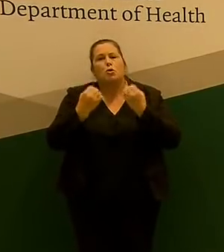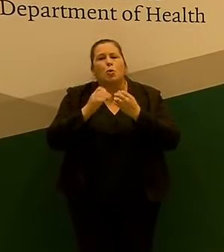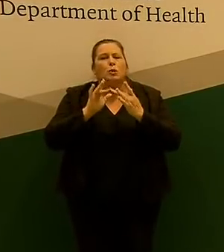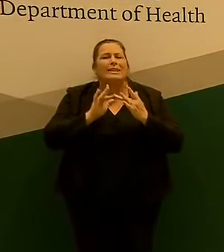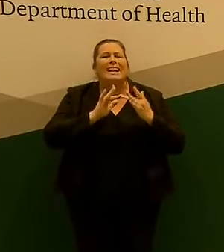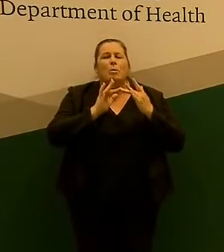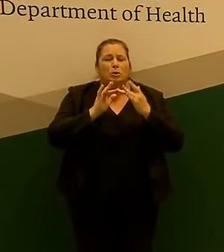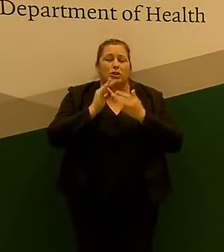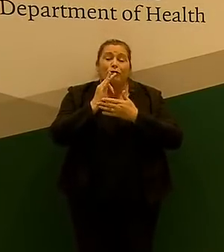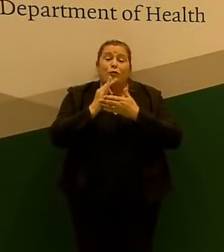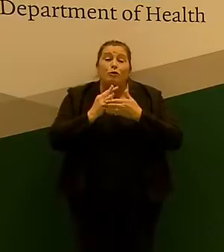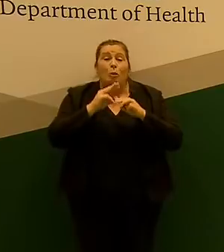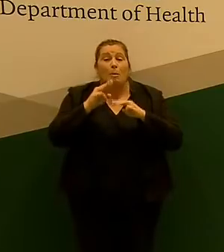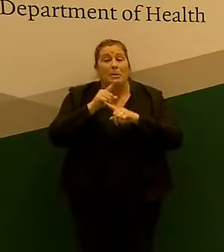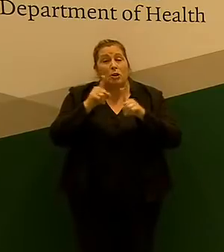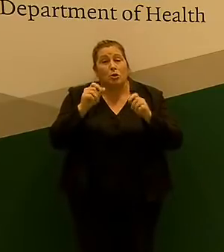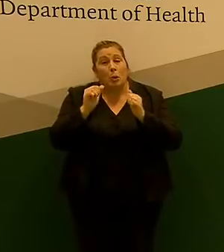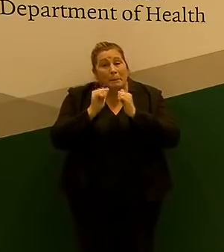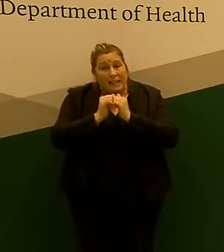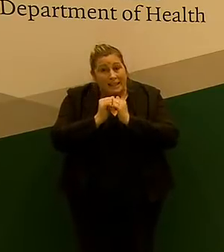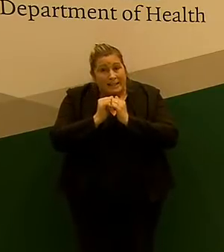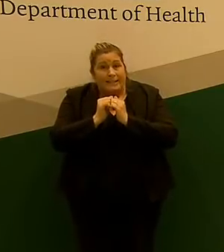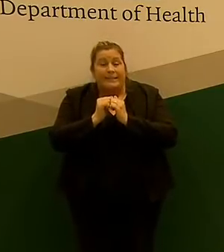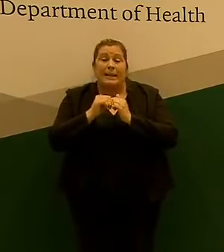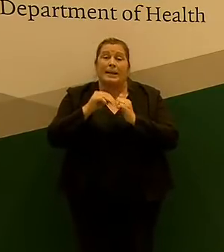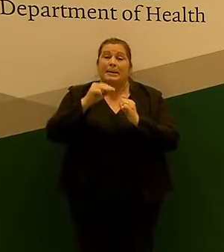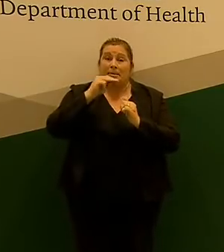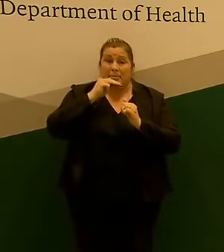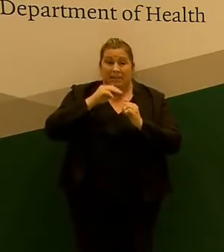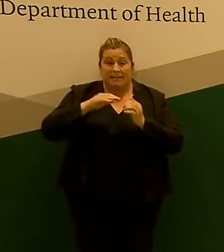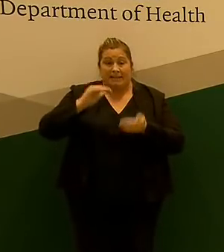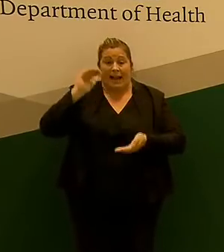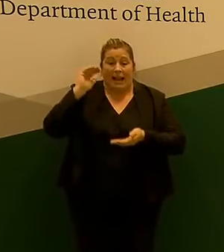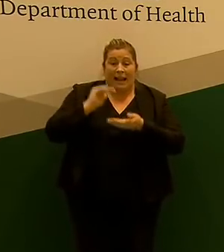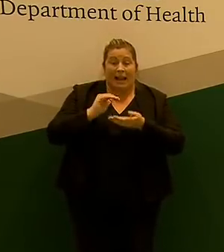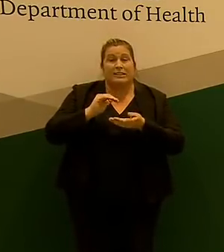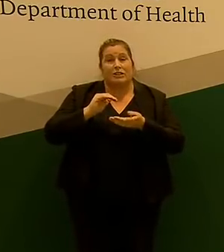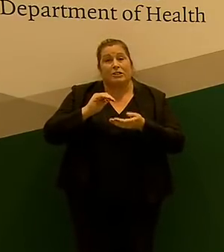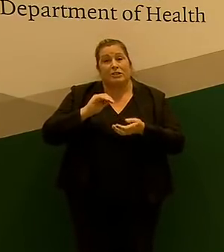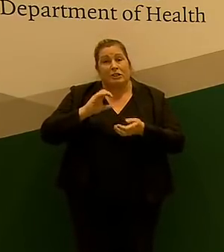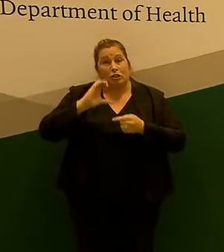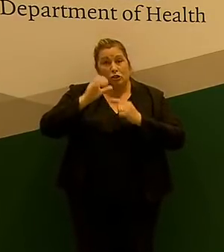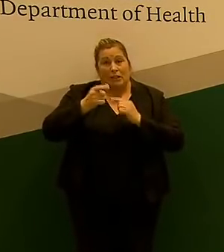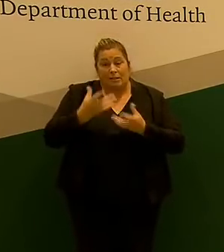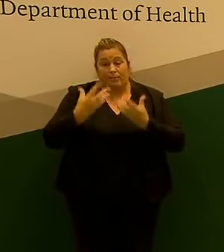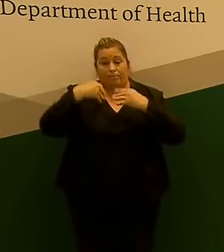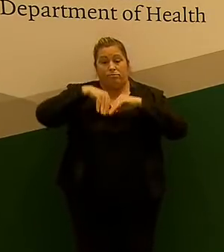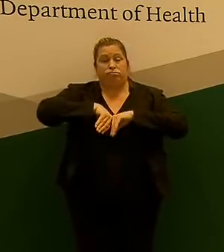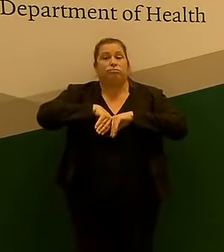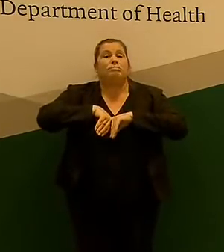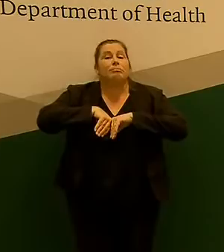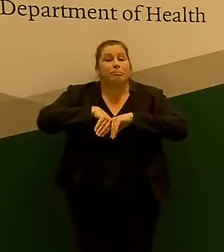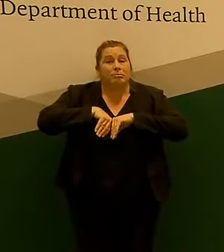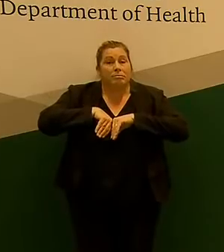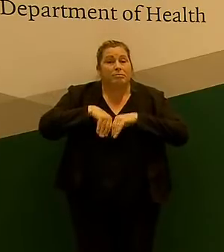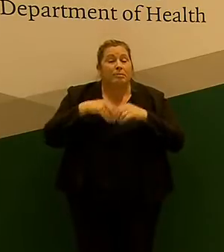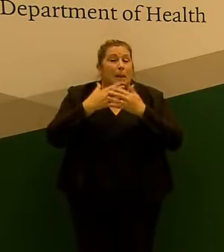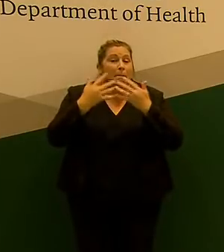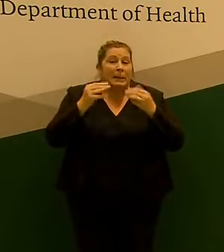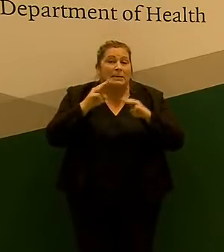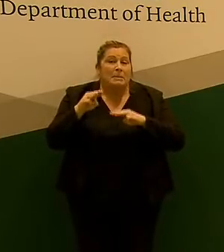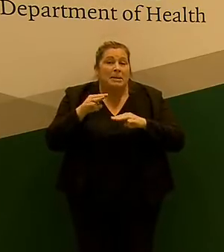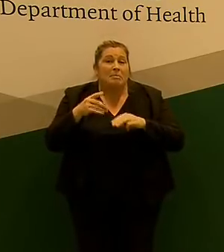the number of people you meet, the fewer the chances you have of picking up this virus. Many people